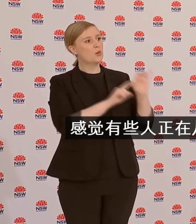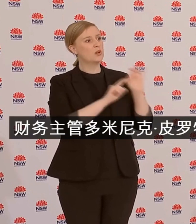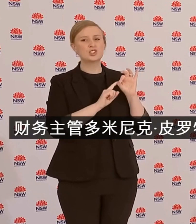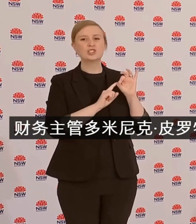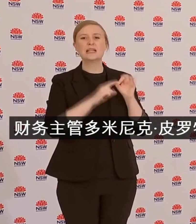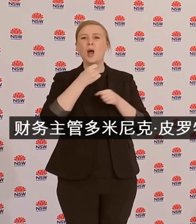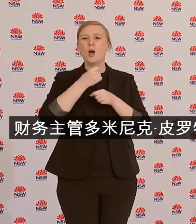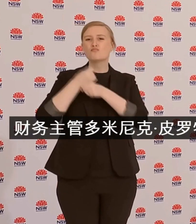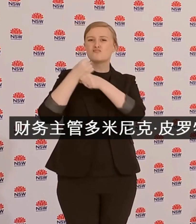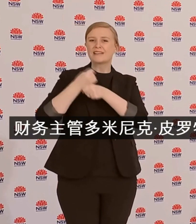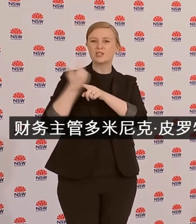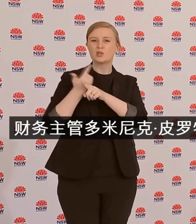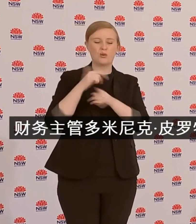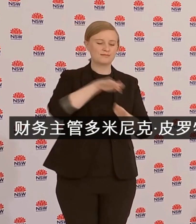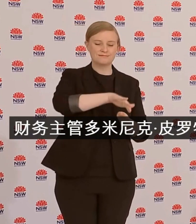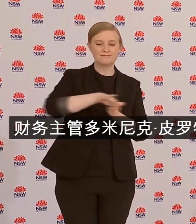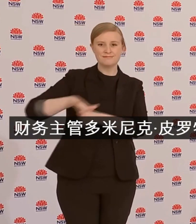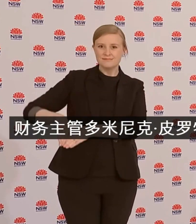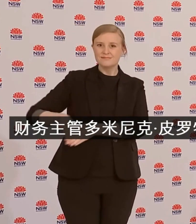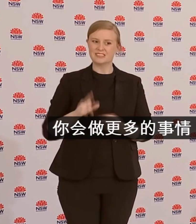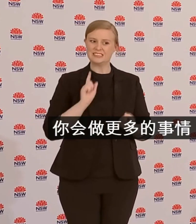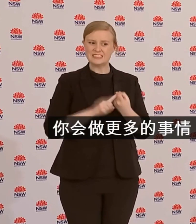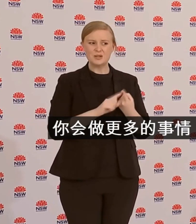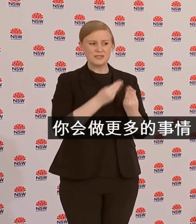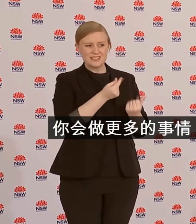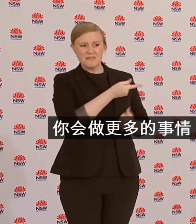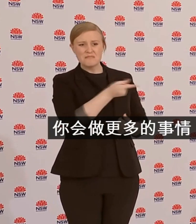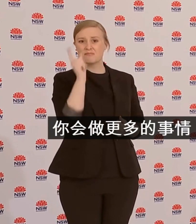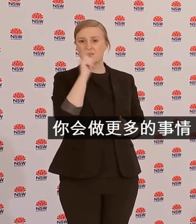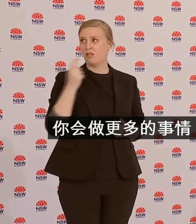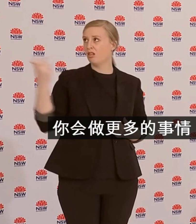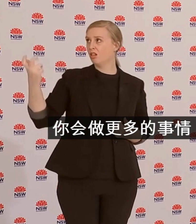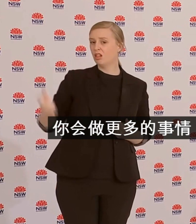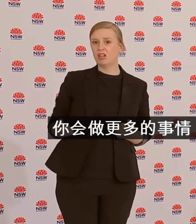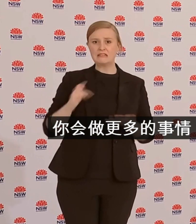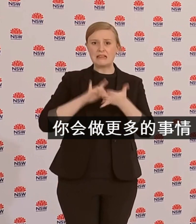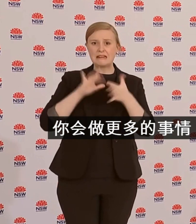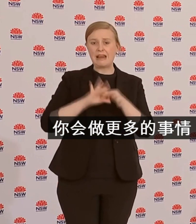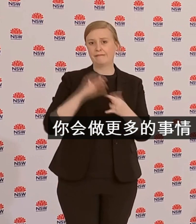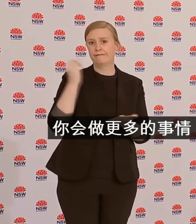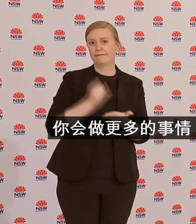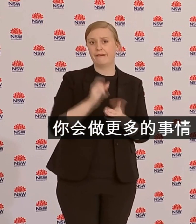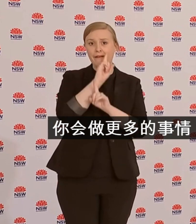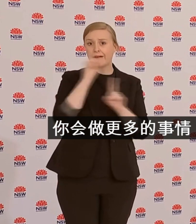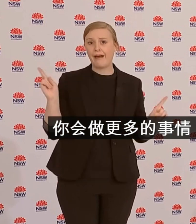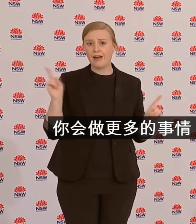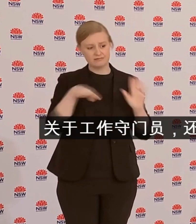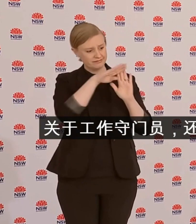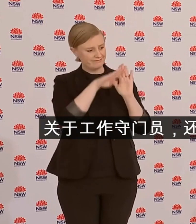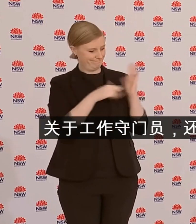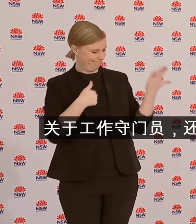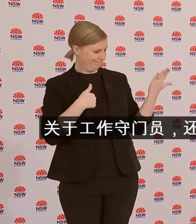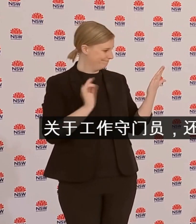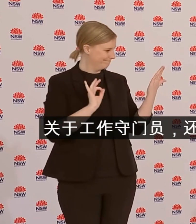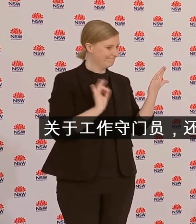the Treasurer, Dominic Perrottet, has acknowledged that today. Are you going to do more, like talk to the federal government and do more